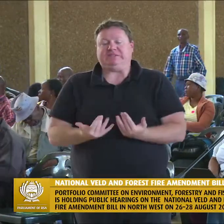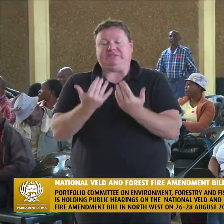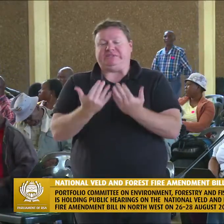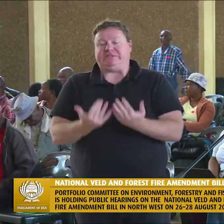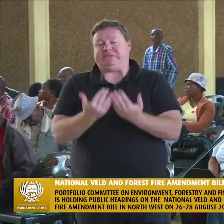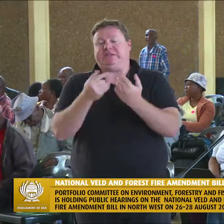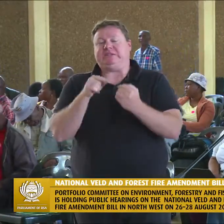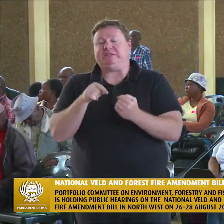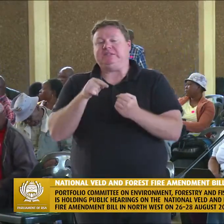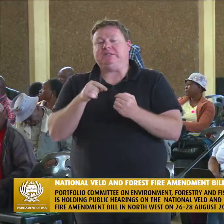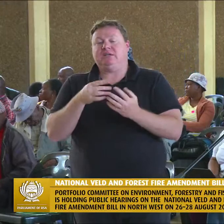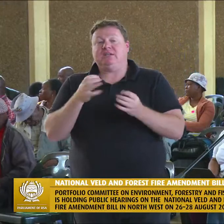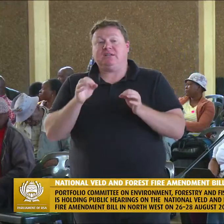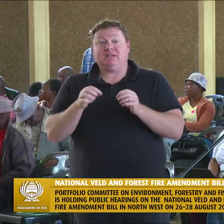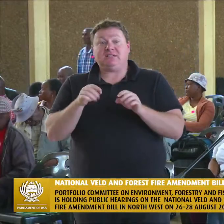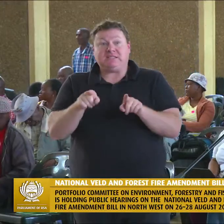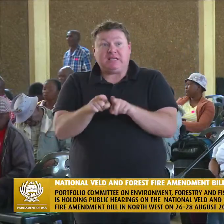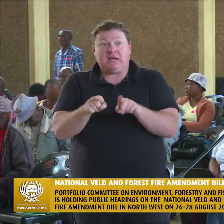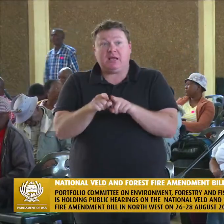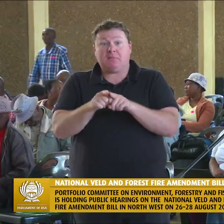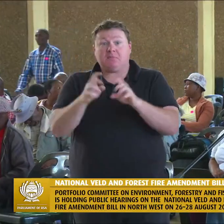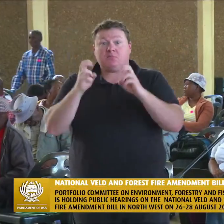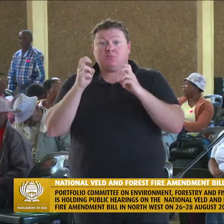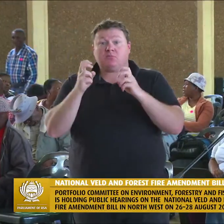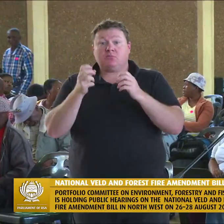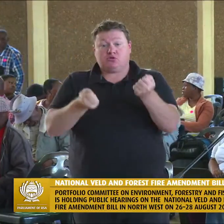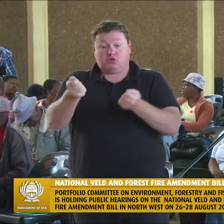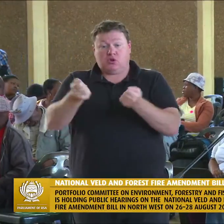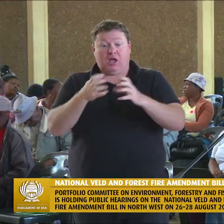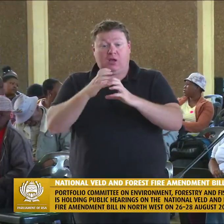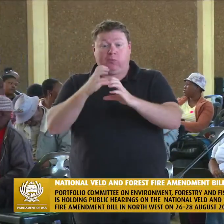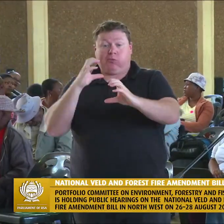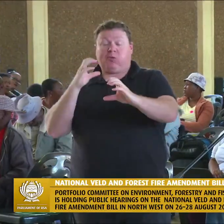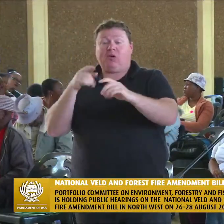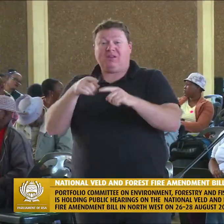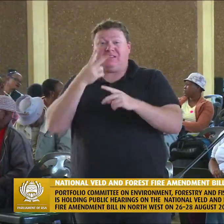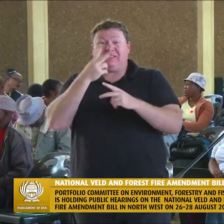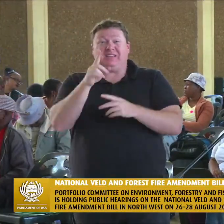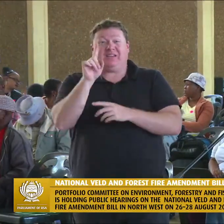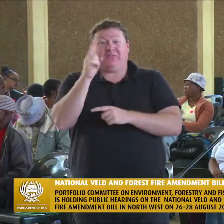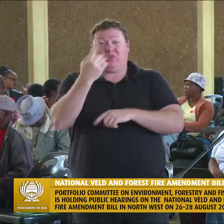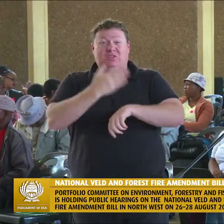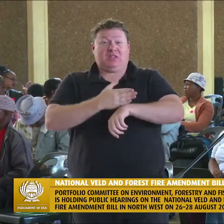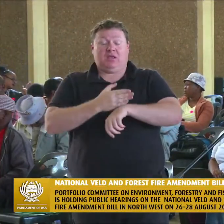fire trucks because they see it for the first time they don't know them